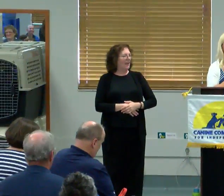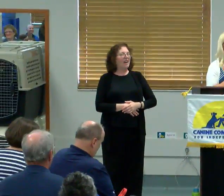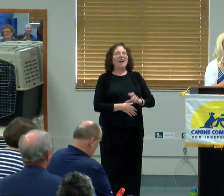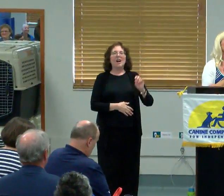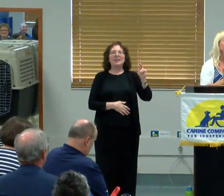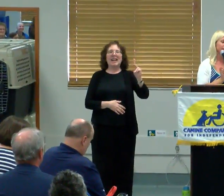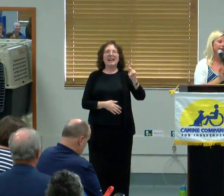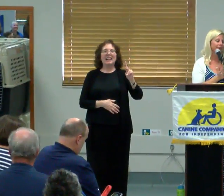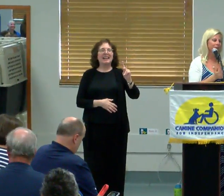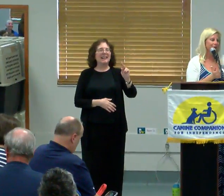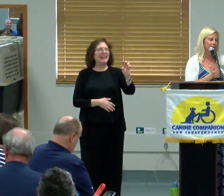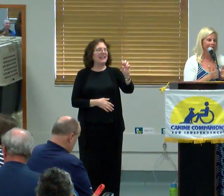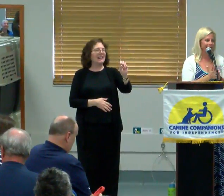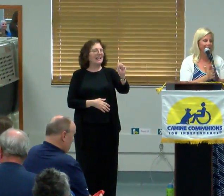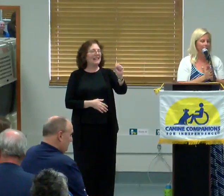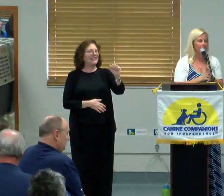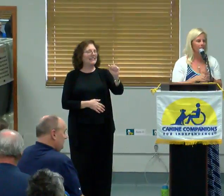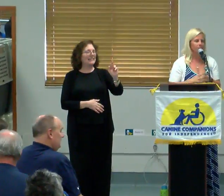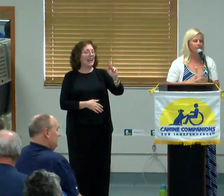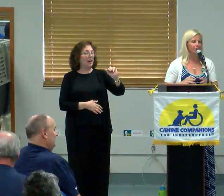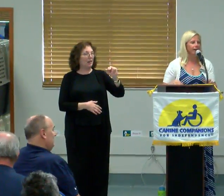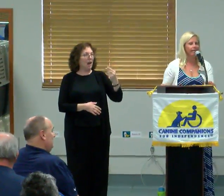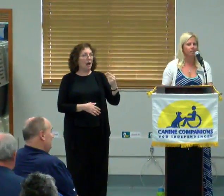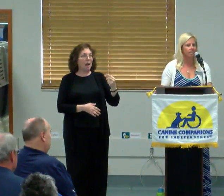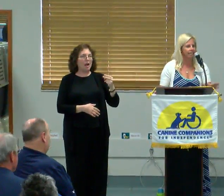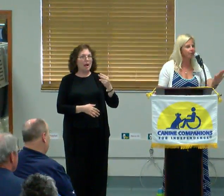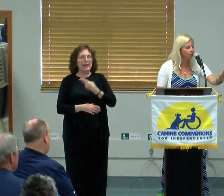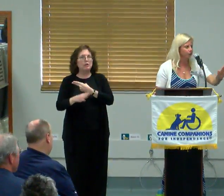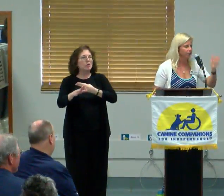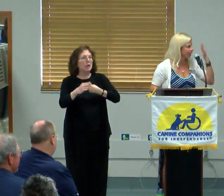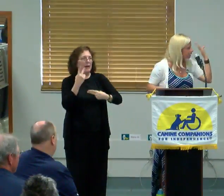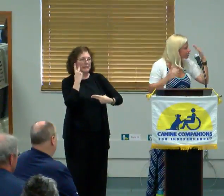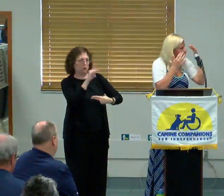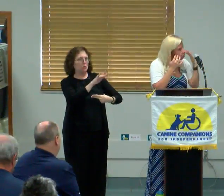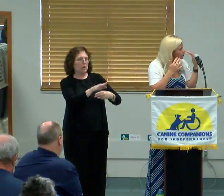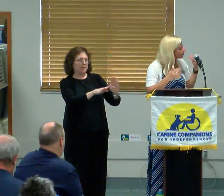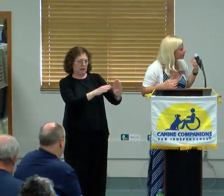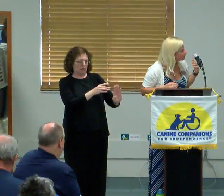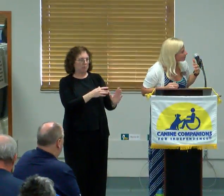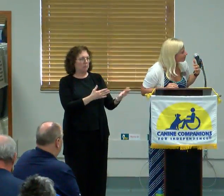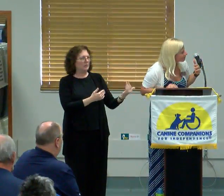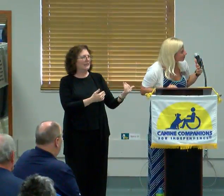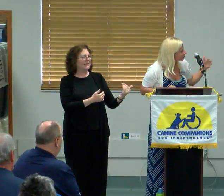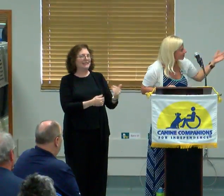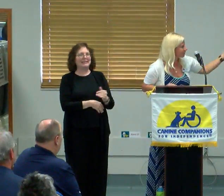All right, Sarah B, can you come back up? Oh, Sarah H, I see you over there.